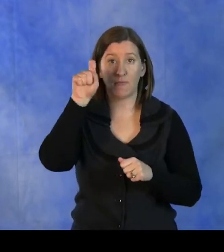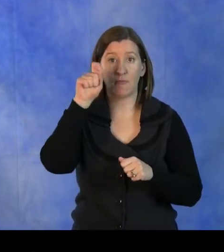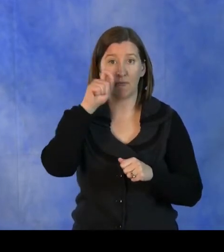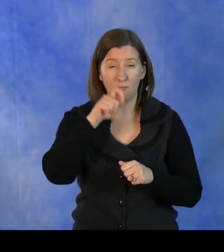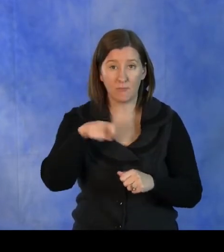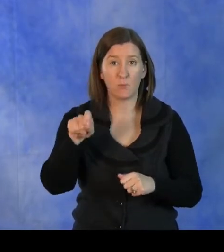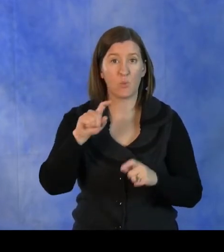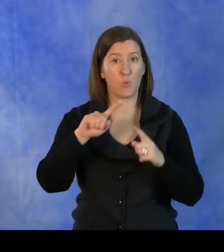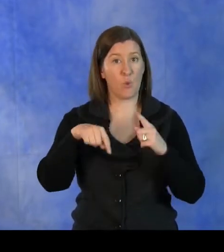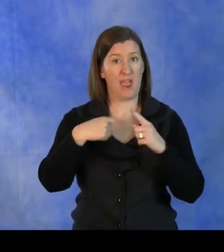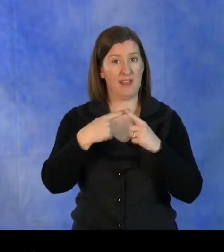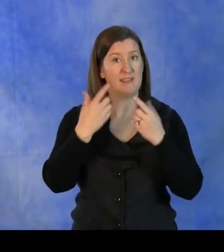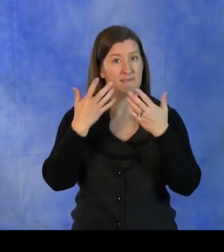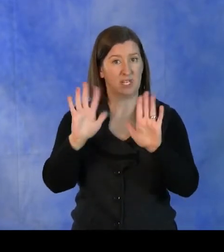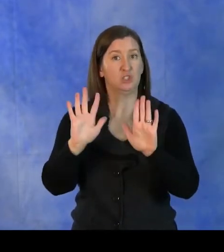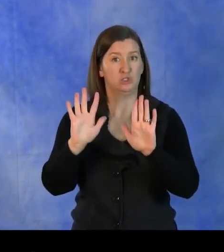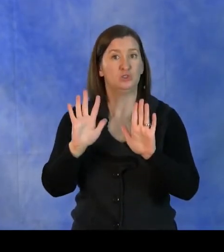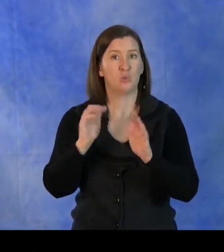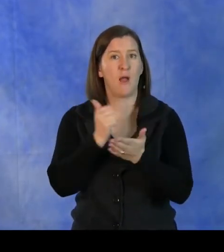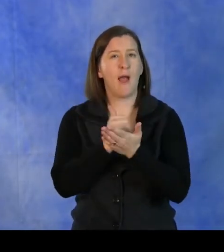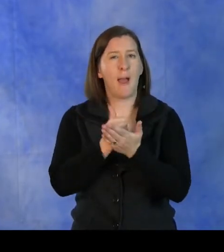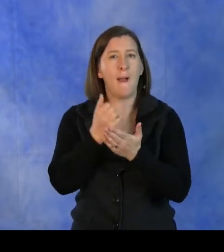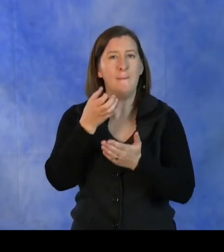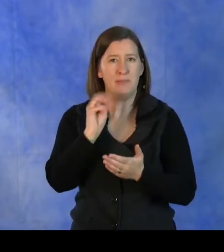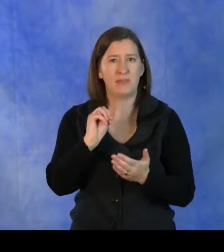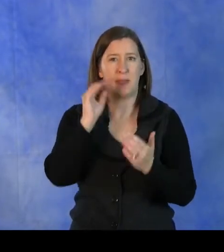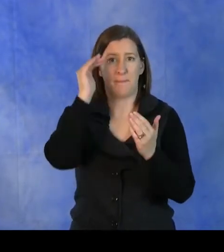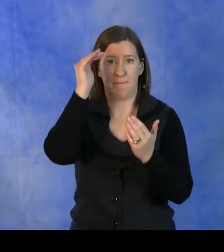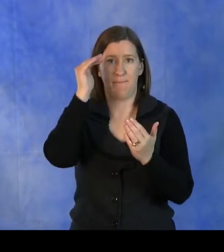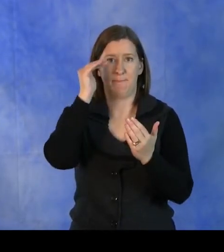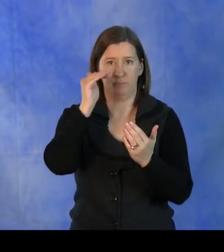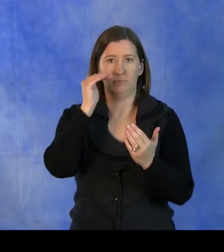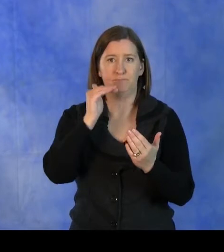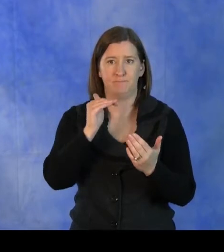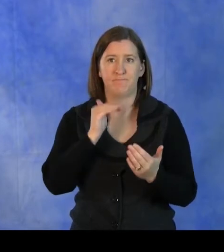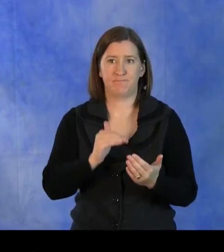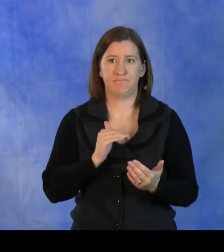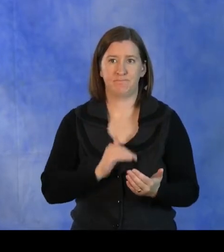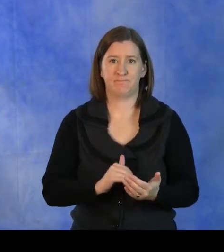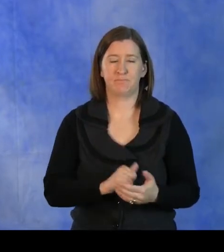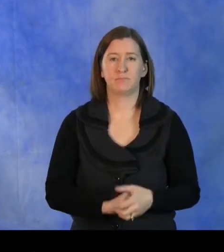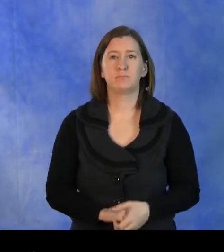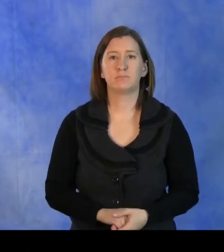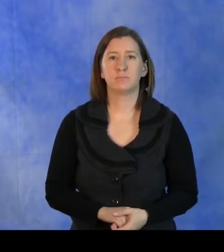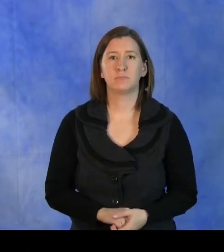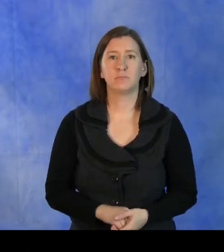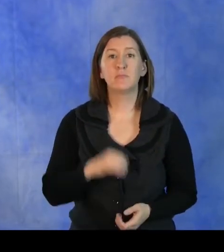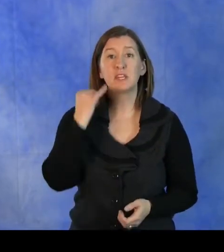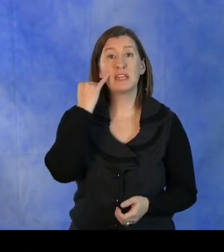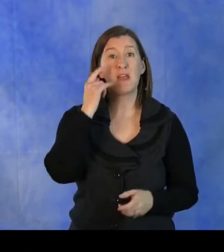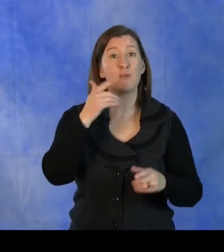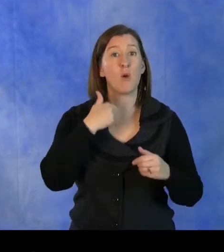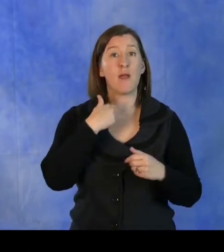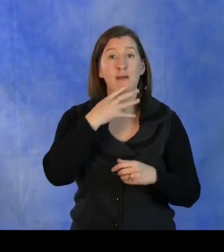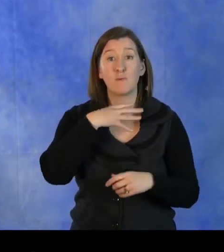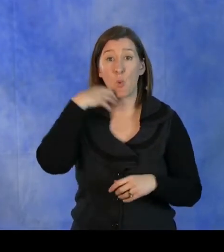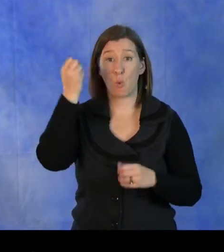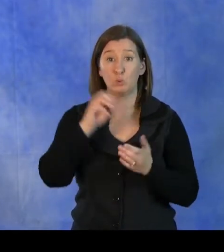Or they can check off things as they go. When they finish something, that really helps them if you check it off as you go.